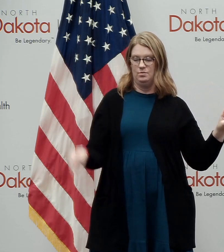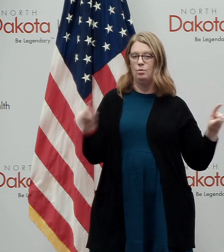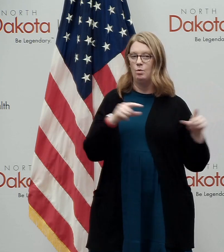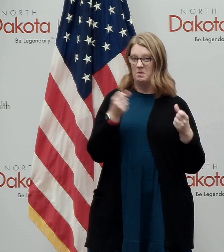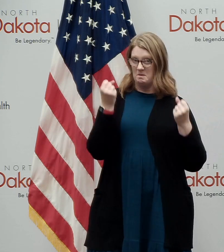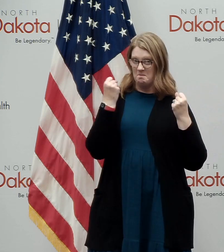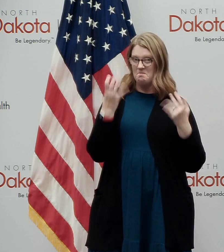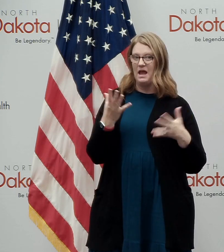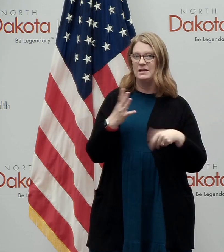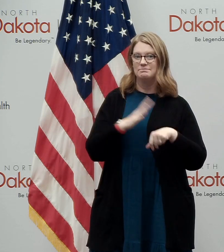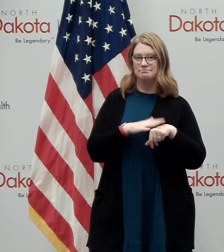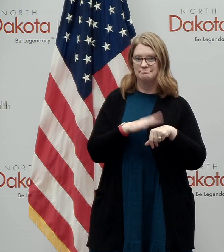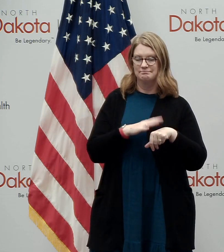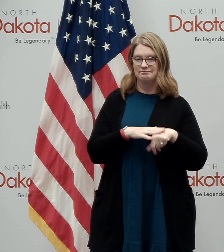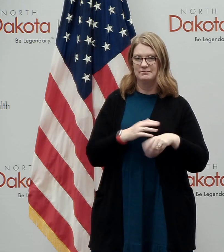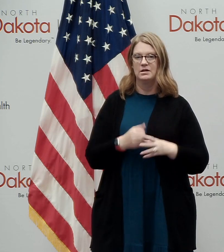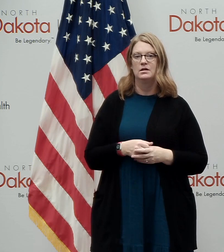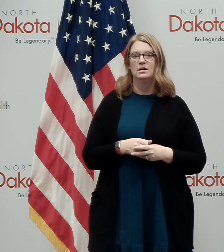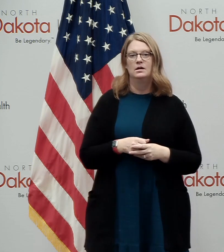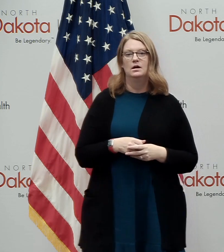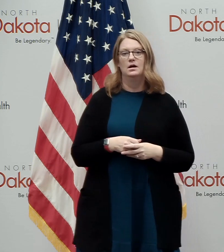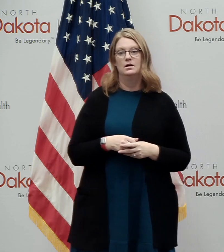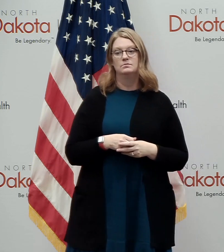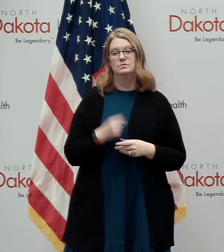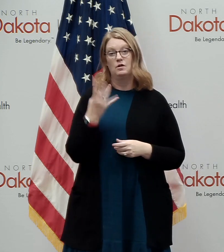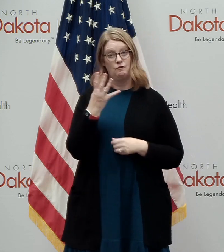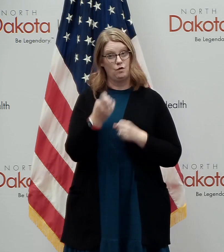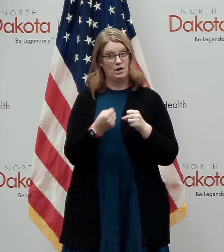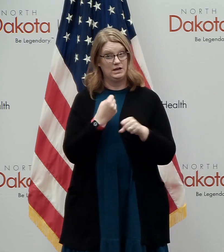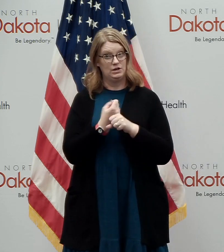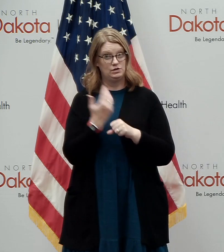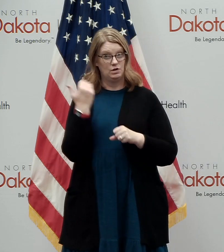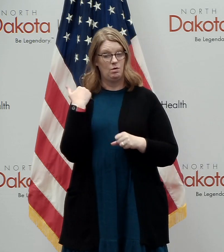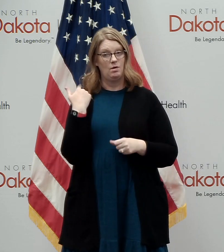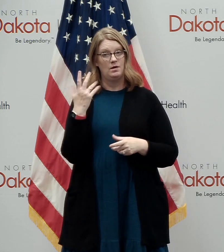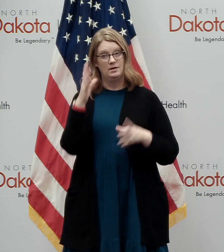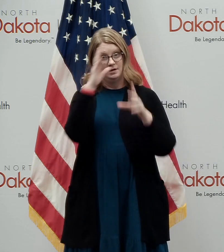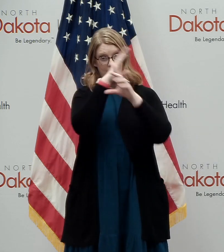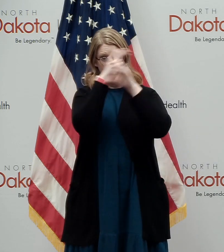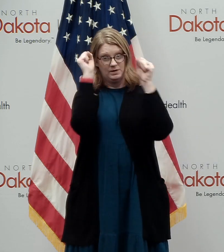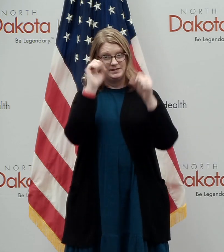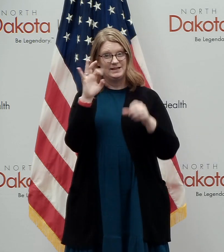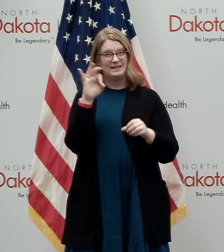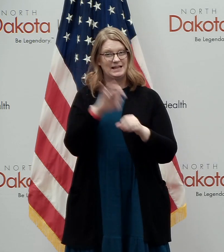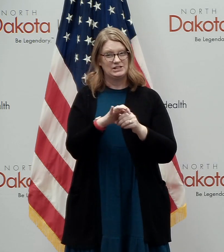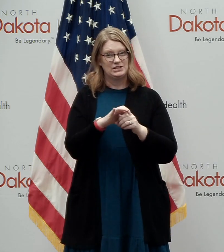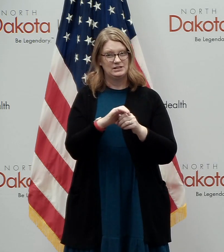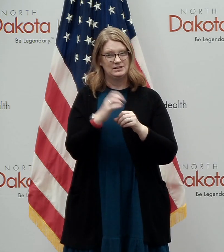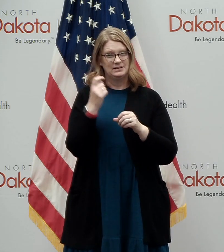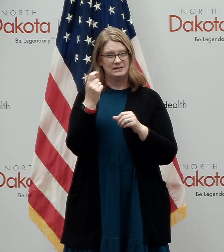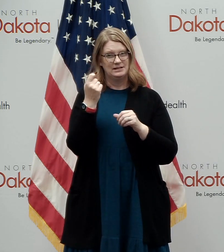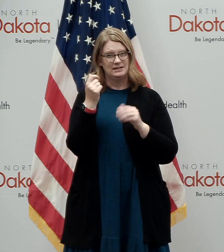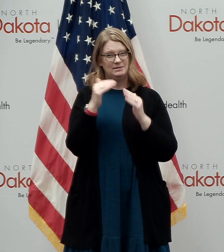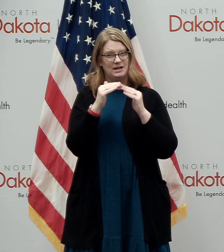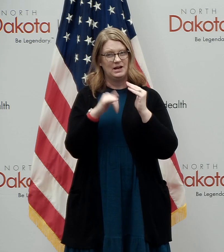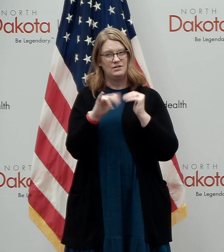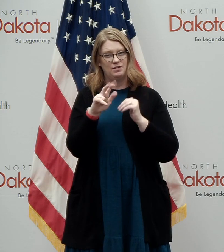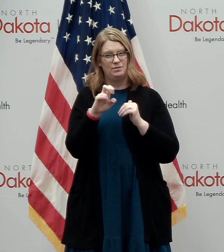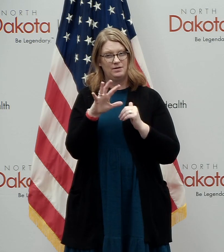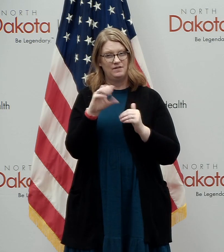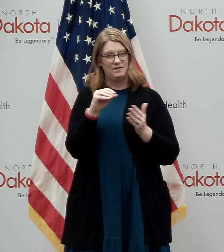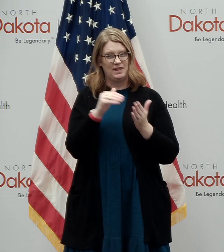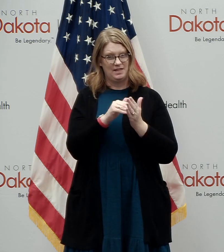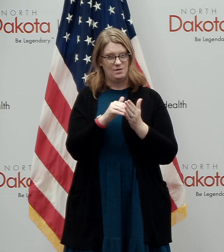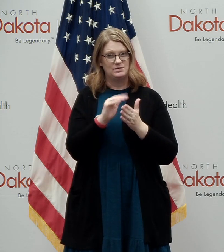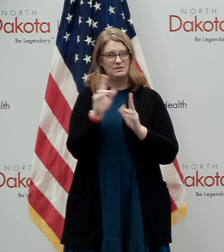Right now, based on the voter turnout, 4 years ago in the presidential election, it was just a little under 350,000